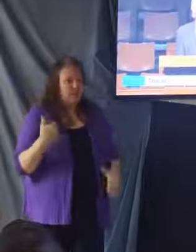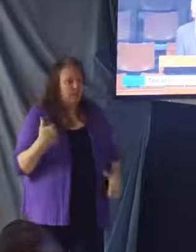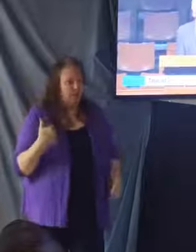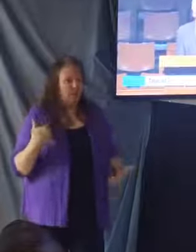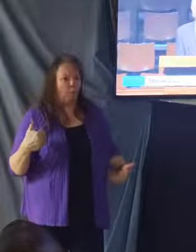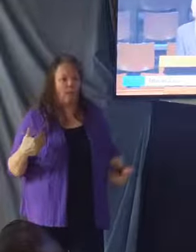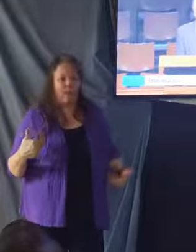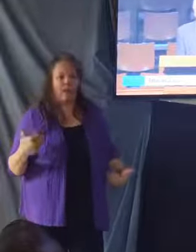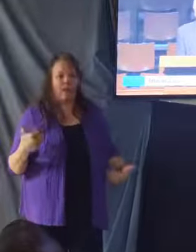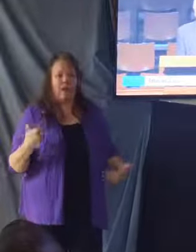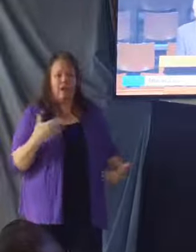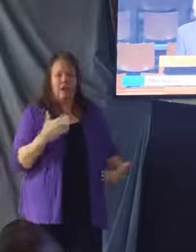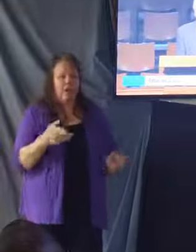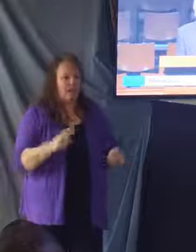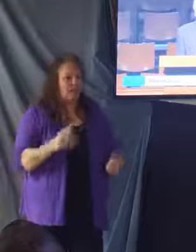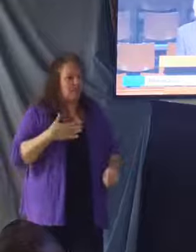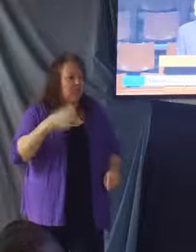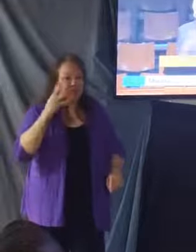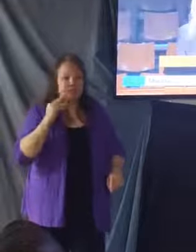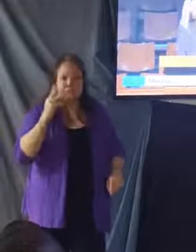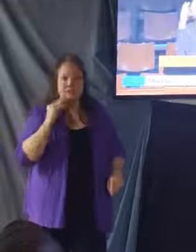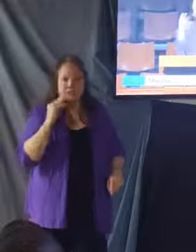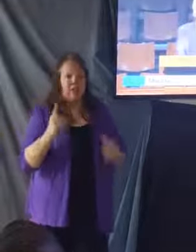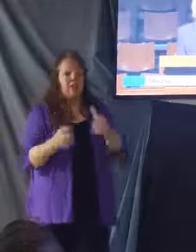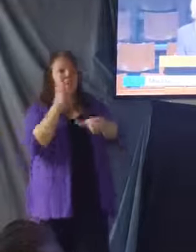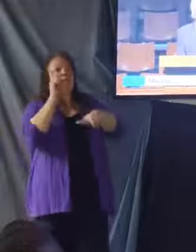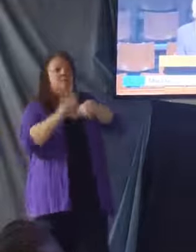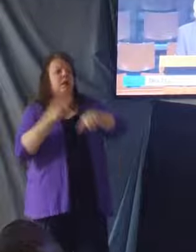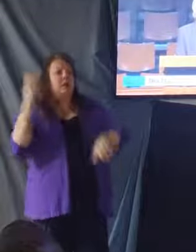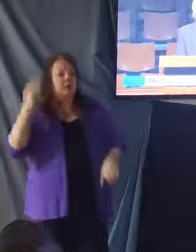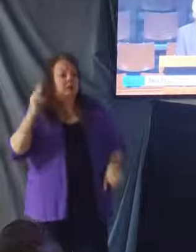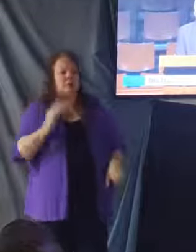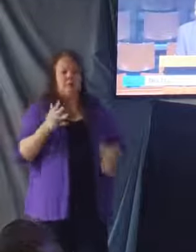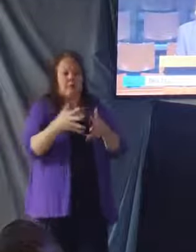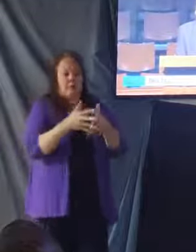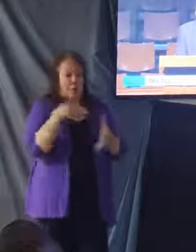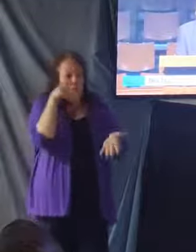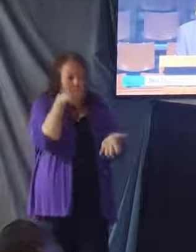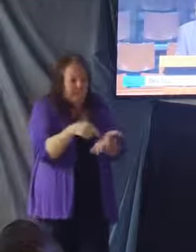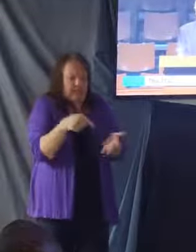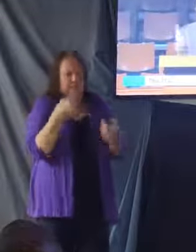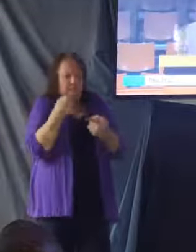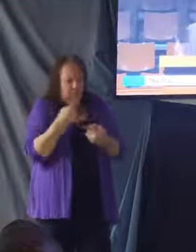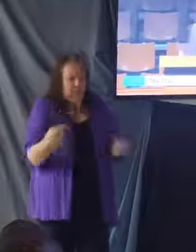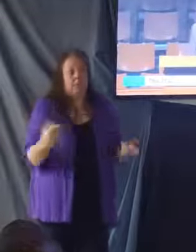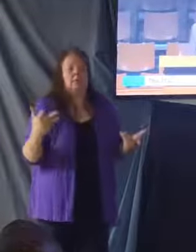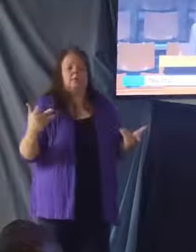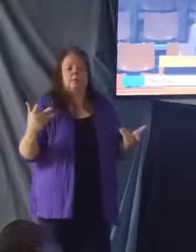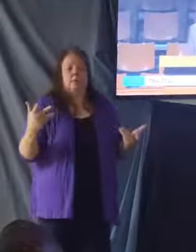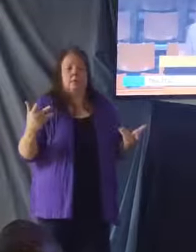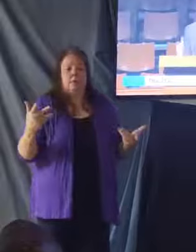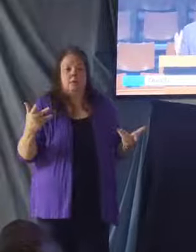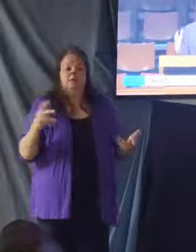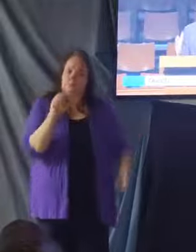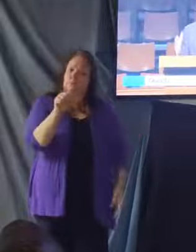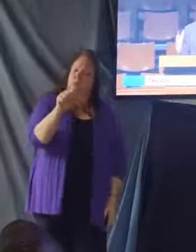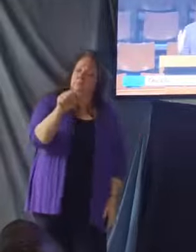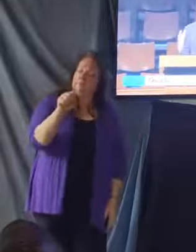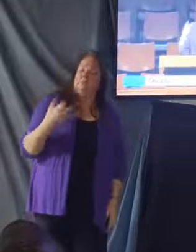before. Never happened in my lifetime. First time in the history of our country this has been declared. Yeah,